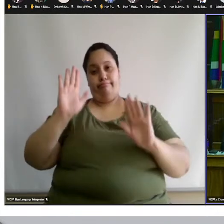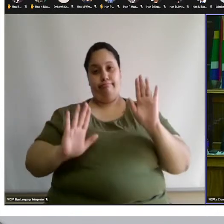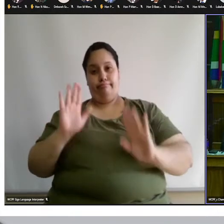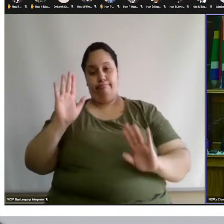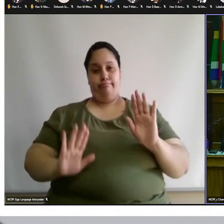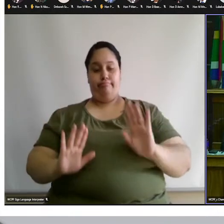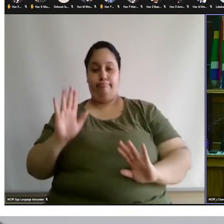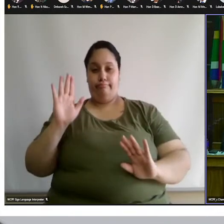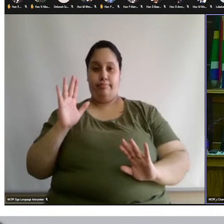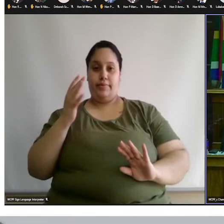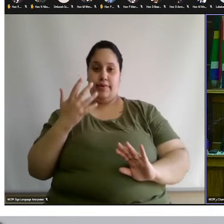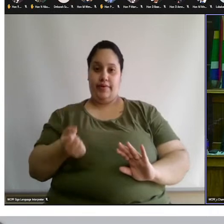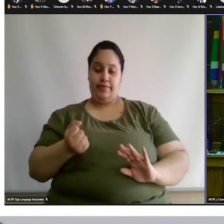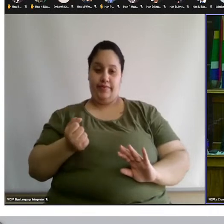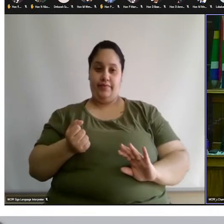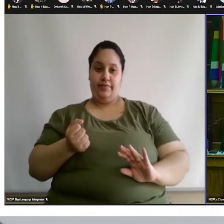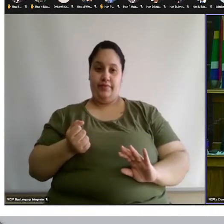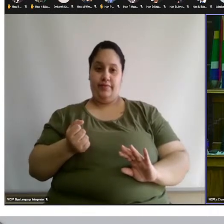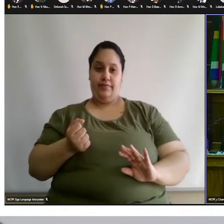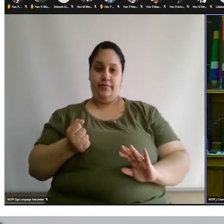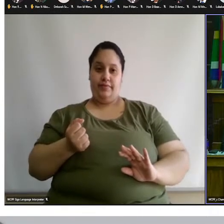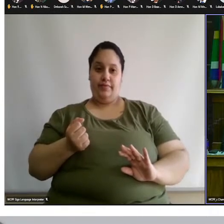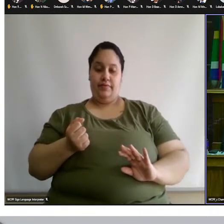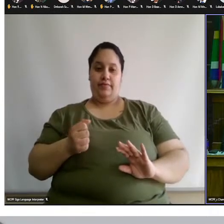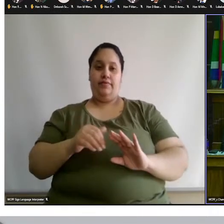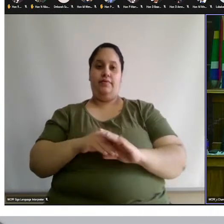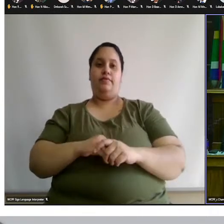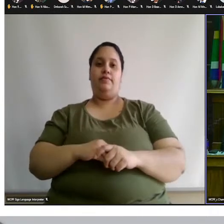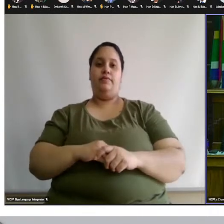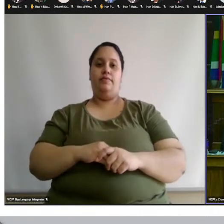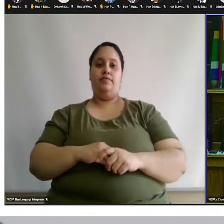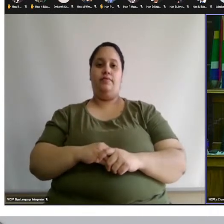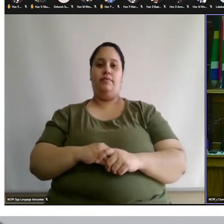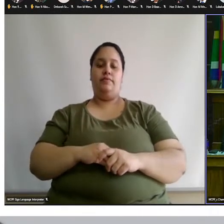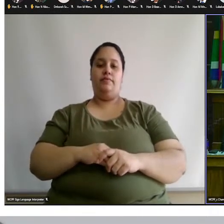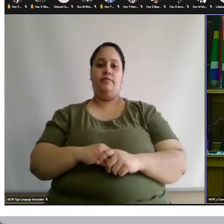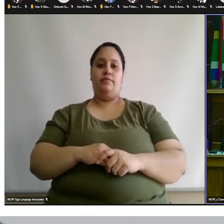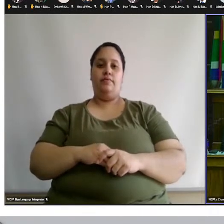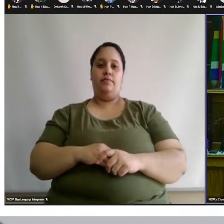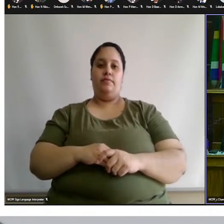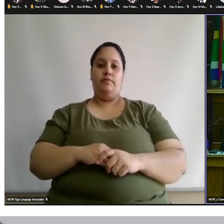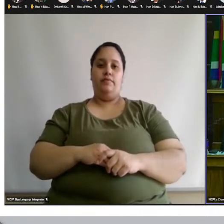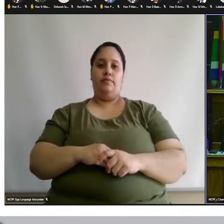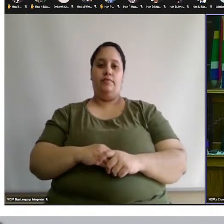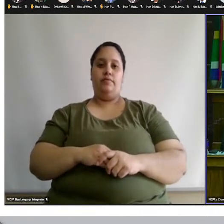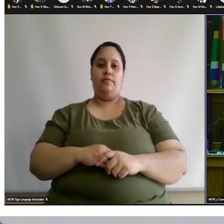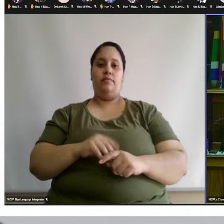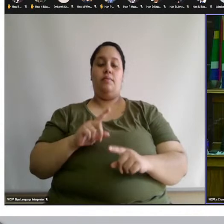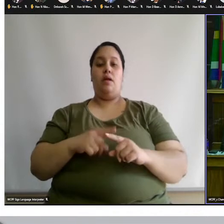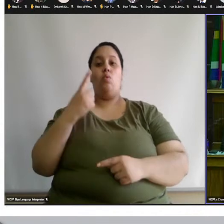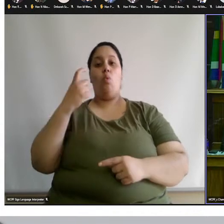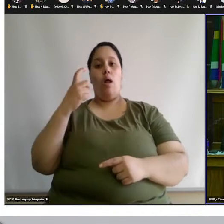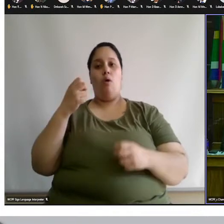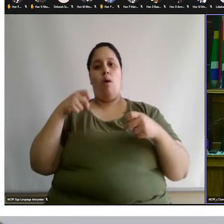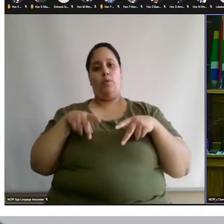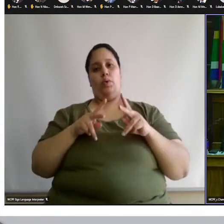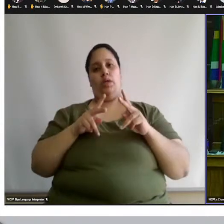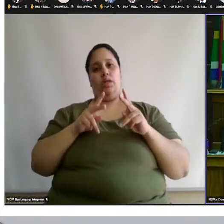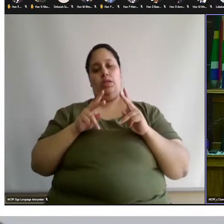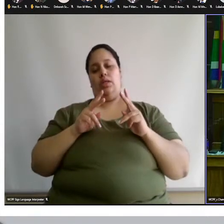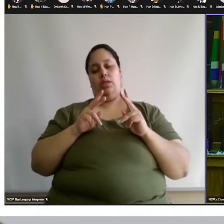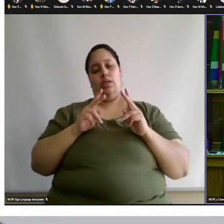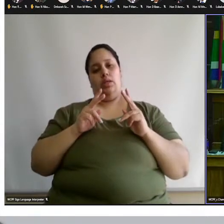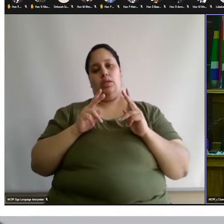been lifted online. I can, however, indicate that there's only one opportunity left, and I've got, in terms of